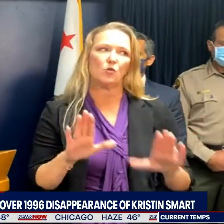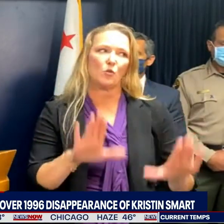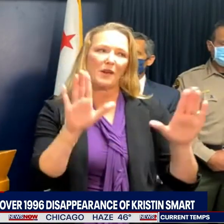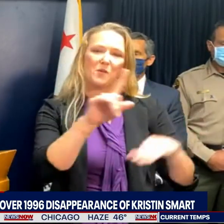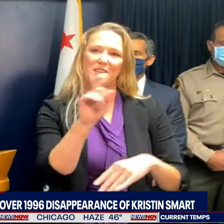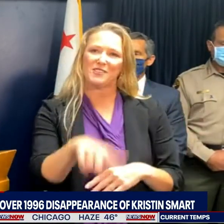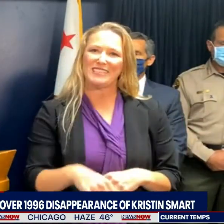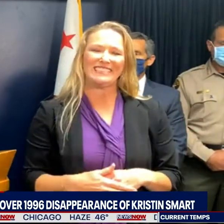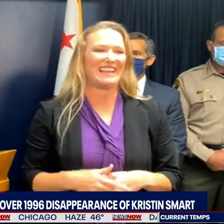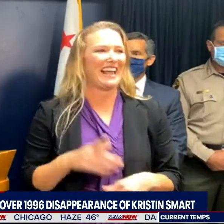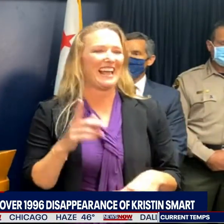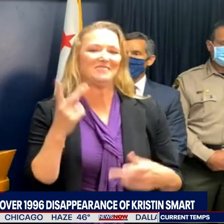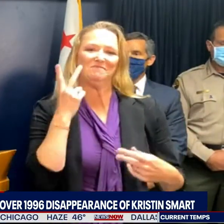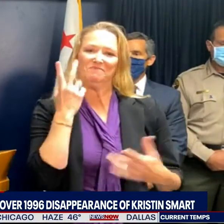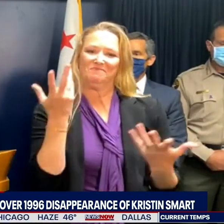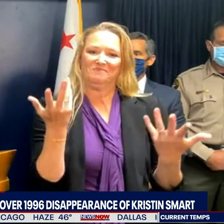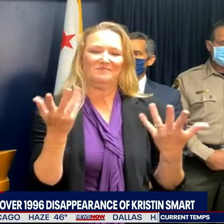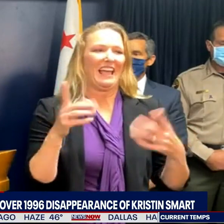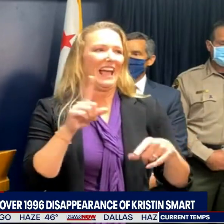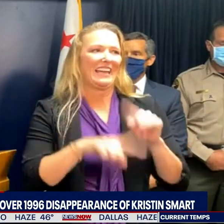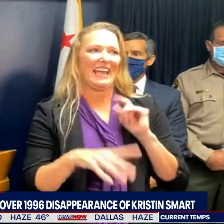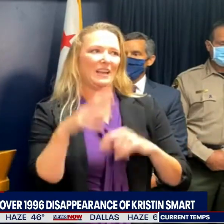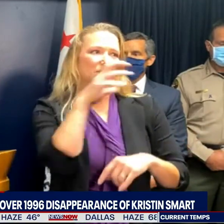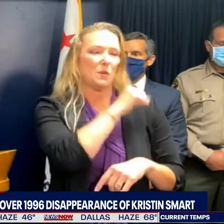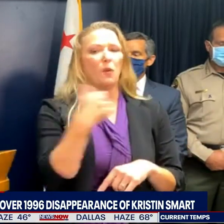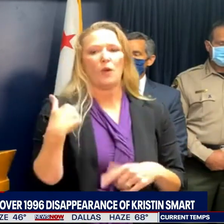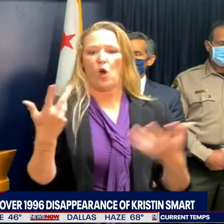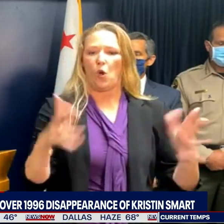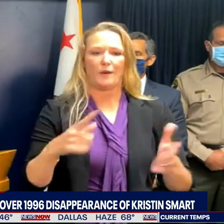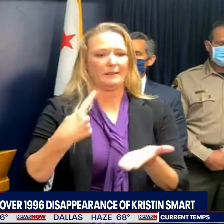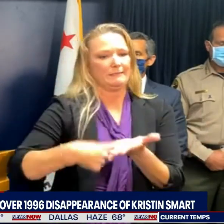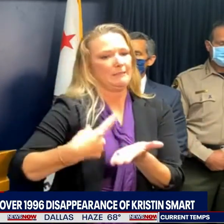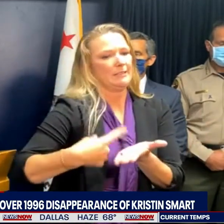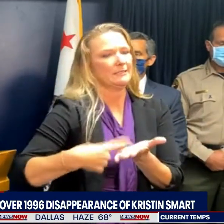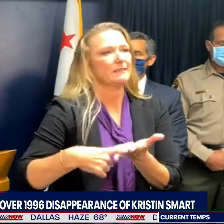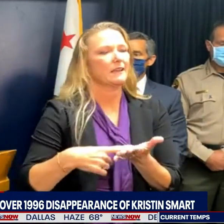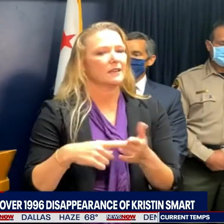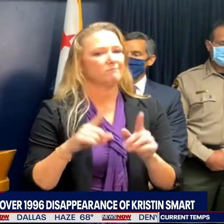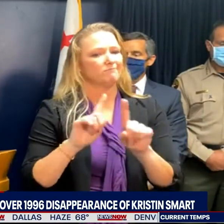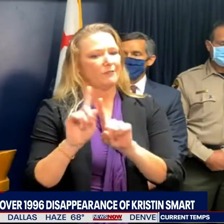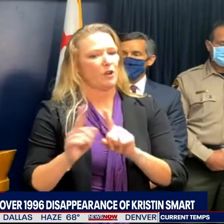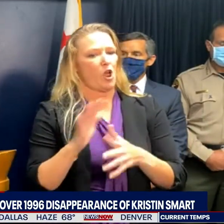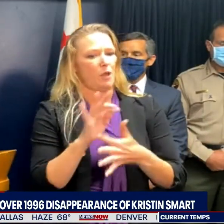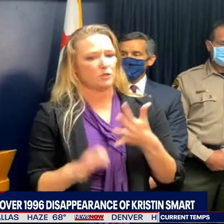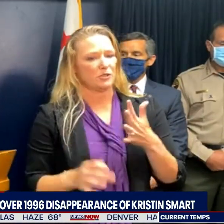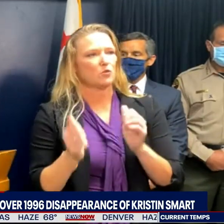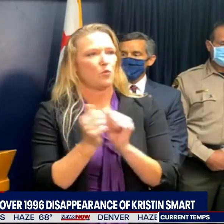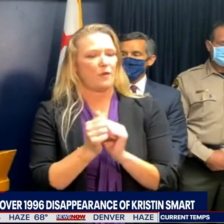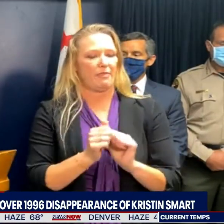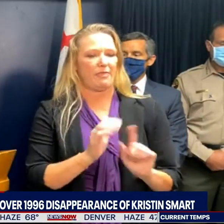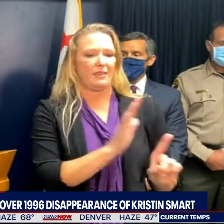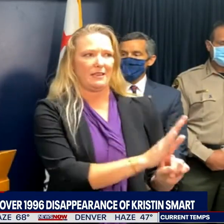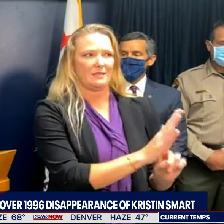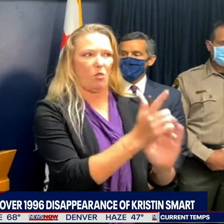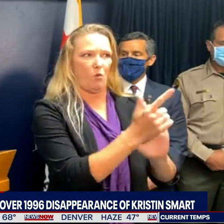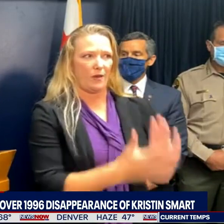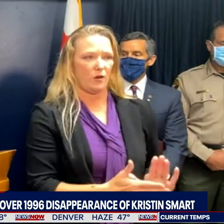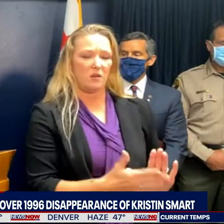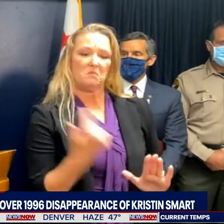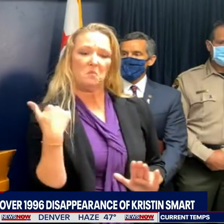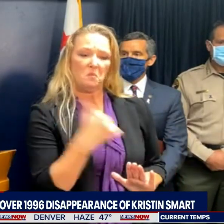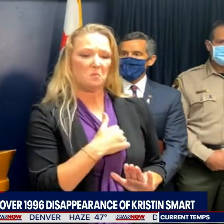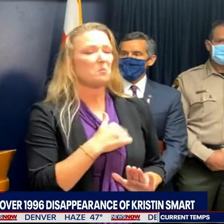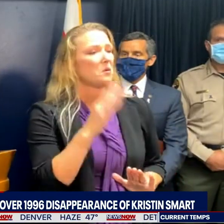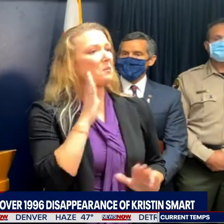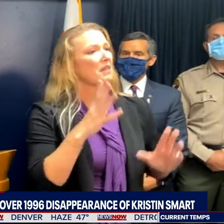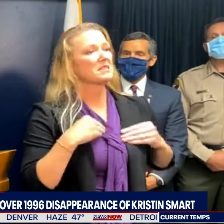ongoing conversation with Mr. Paul Flores' counsel, and we're welcome to any conversation that they might want to bring to us.